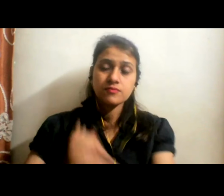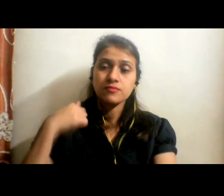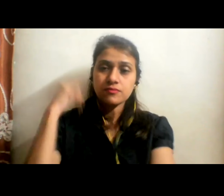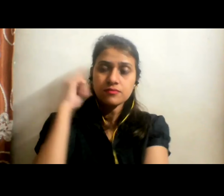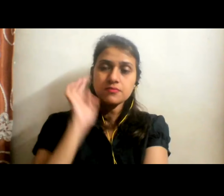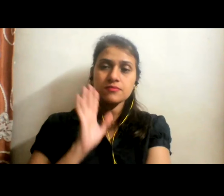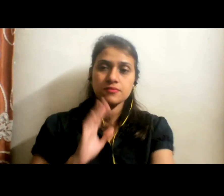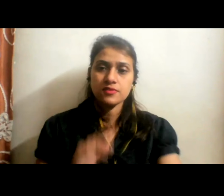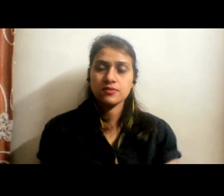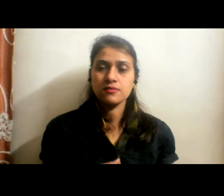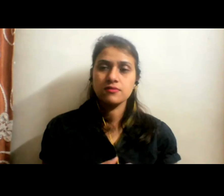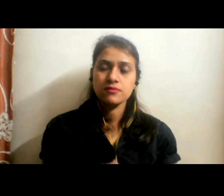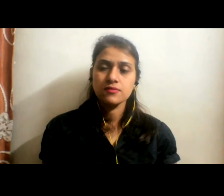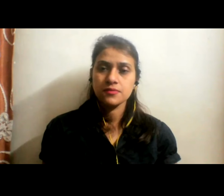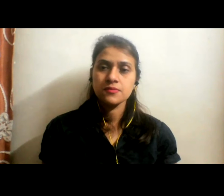Okay,